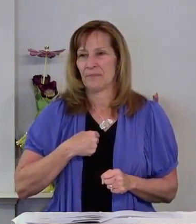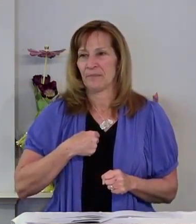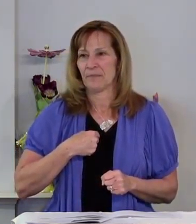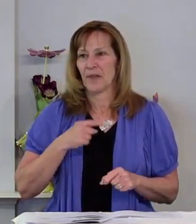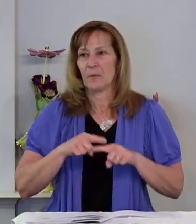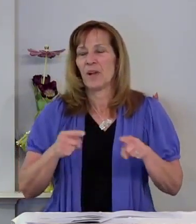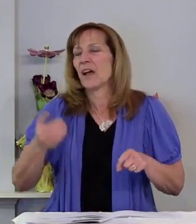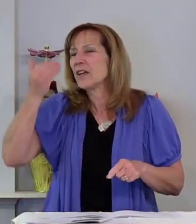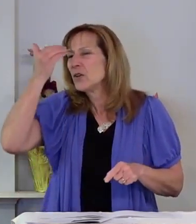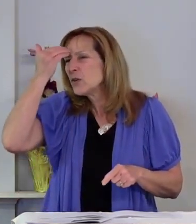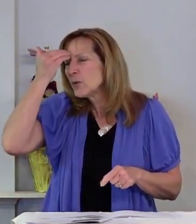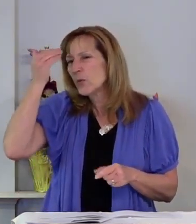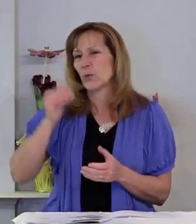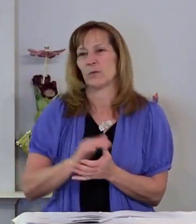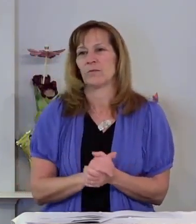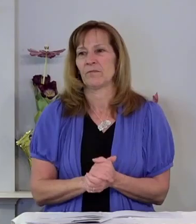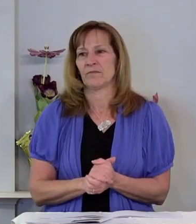But